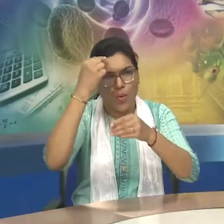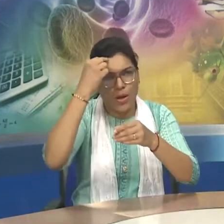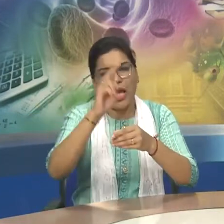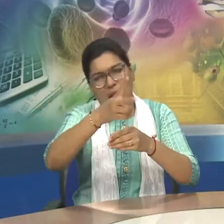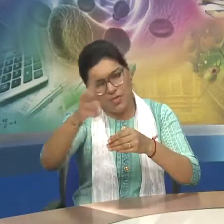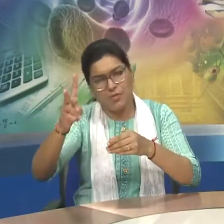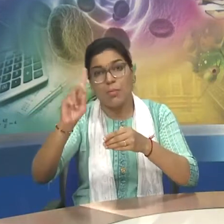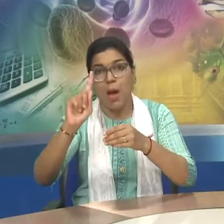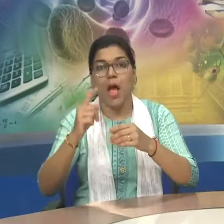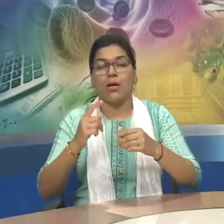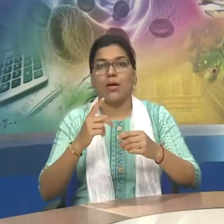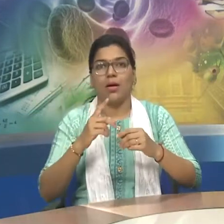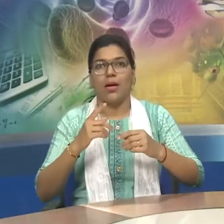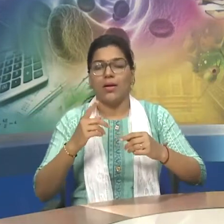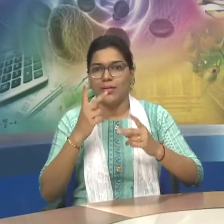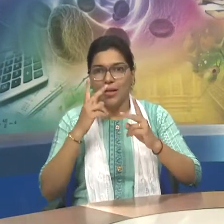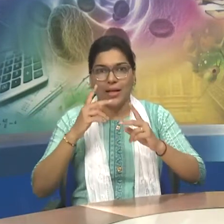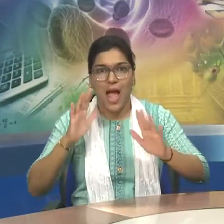teenage level.